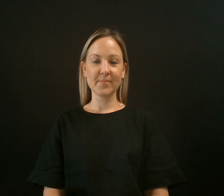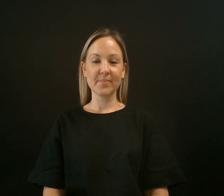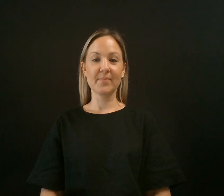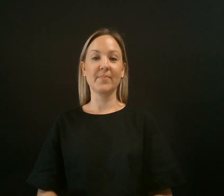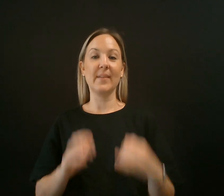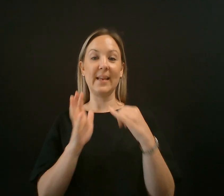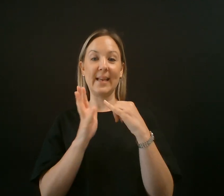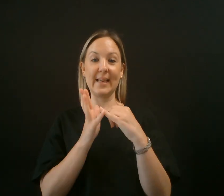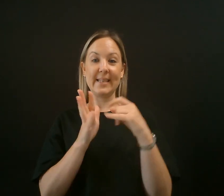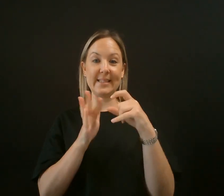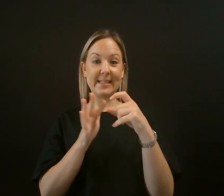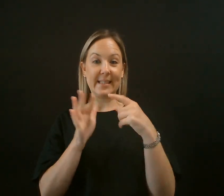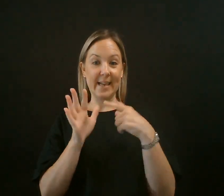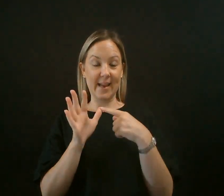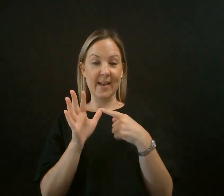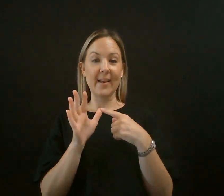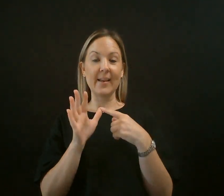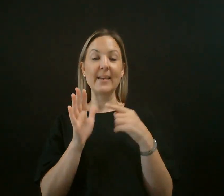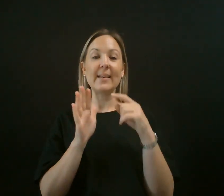SDA tenant rights and responsibilities.